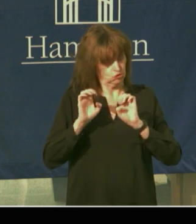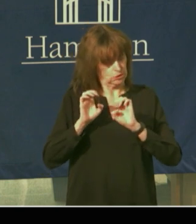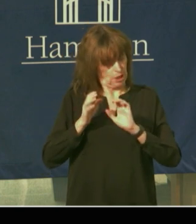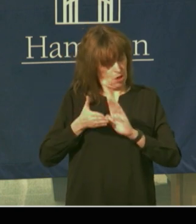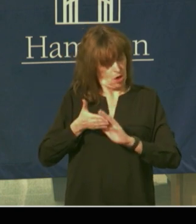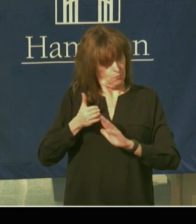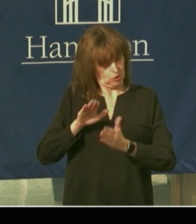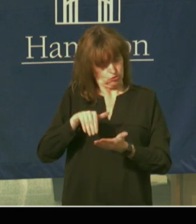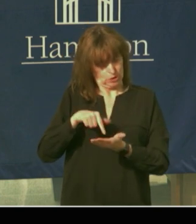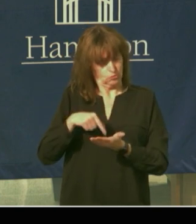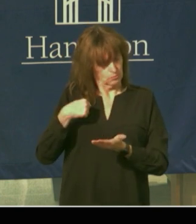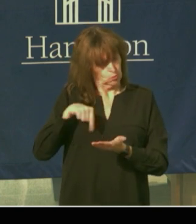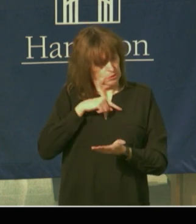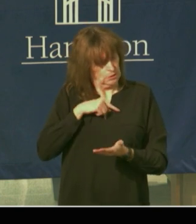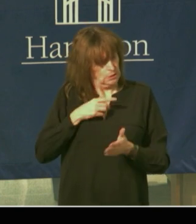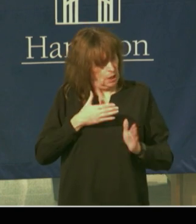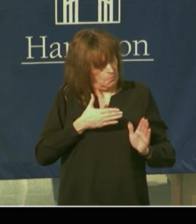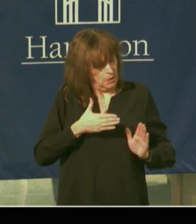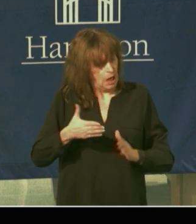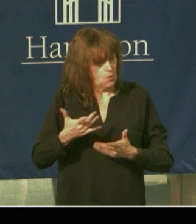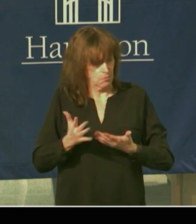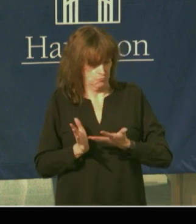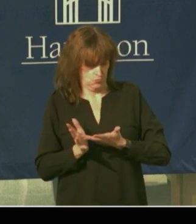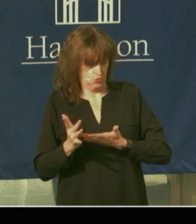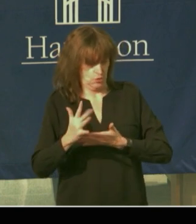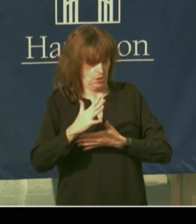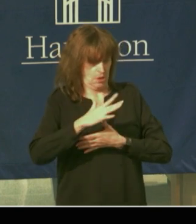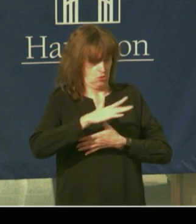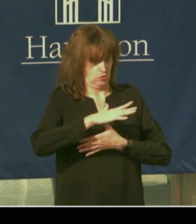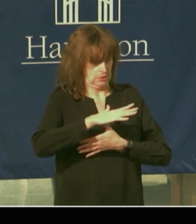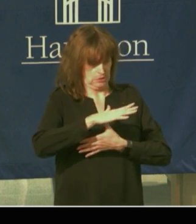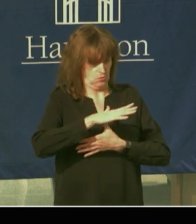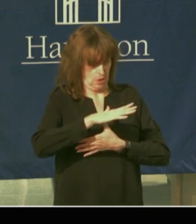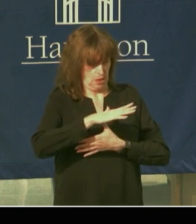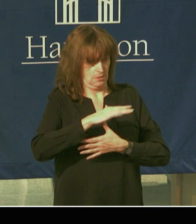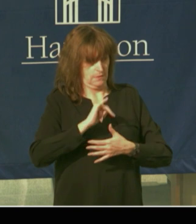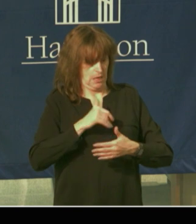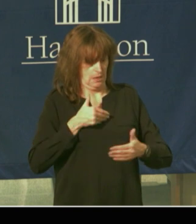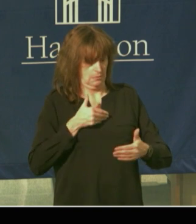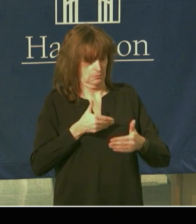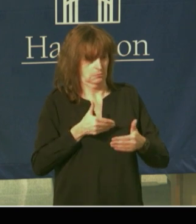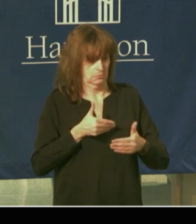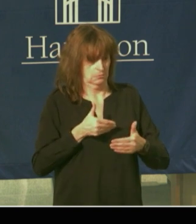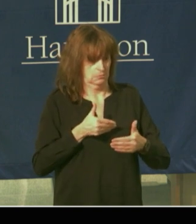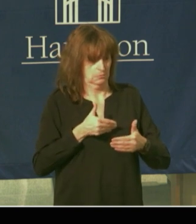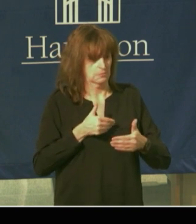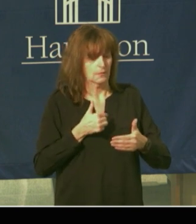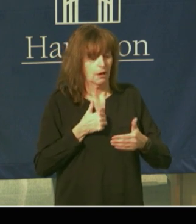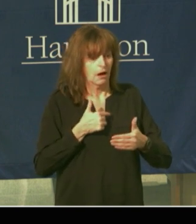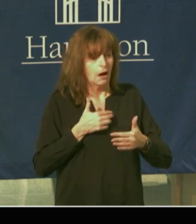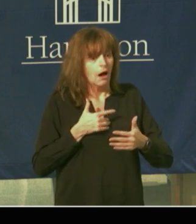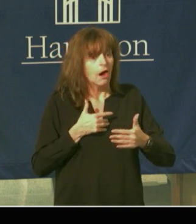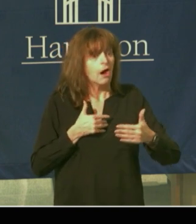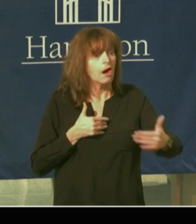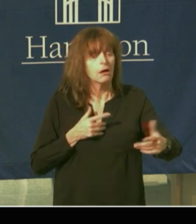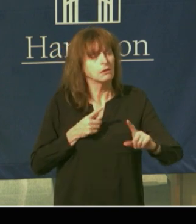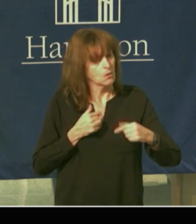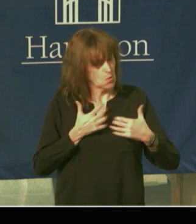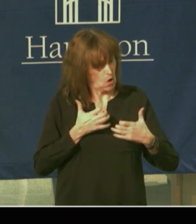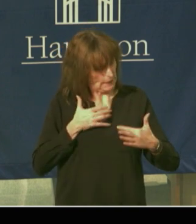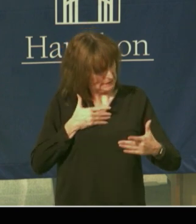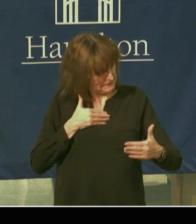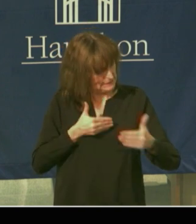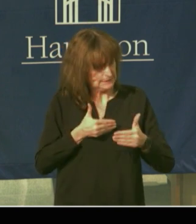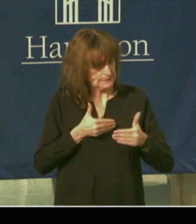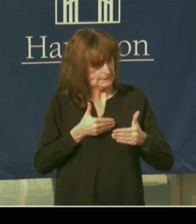in front of you, and you set some targets, and that way you can spend less time arguing about time frames and more time just getting on with the